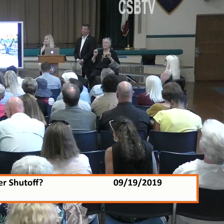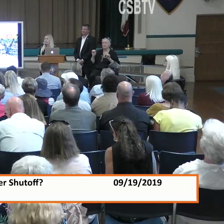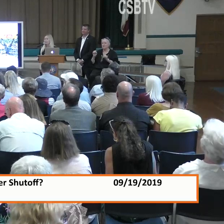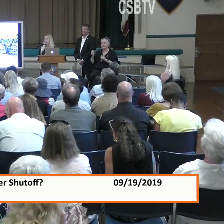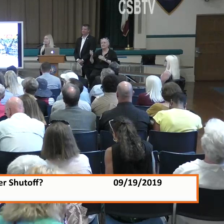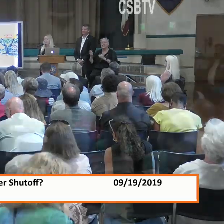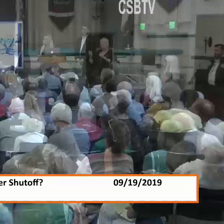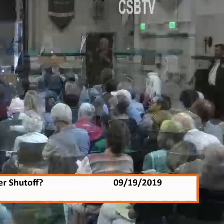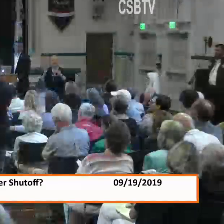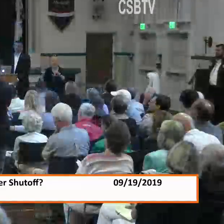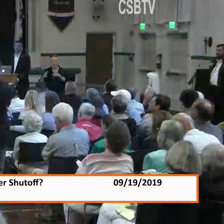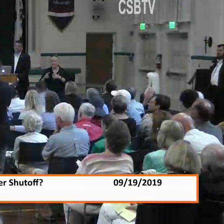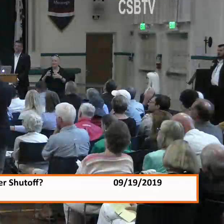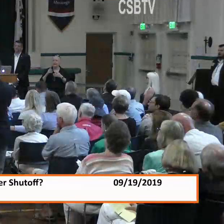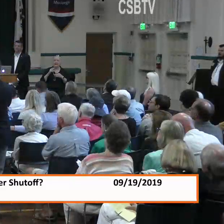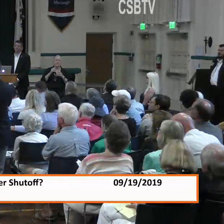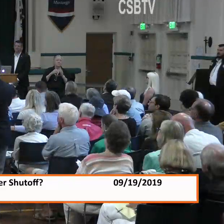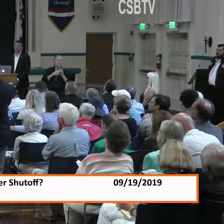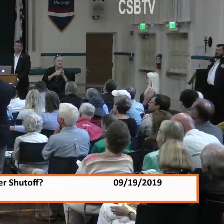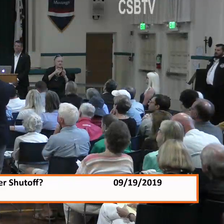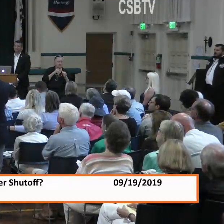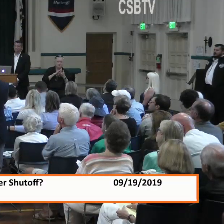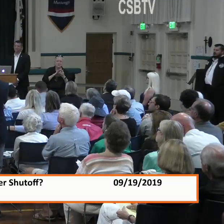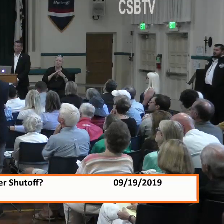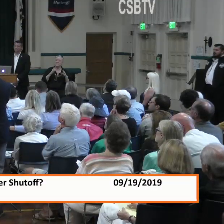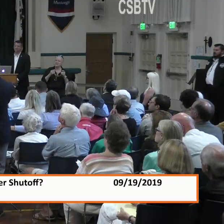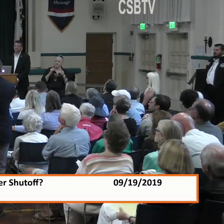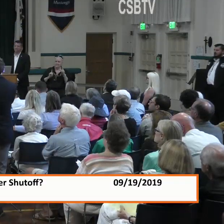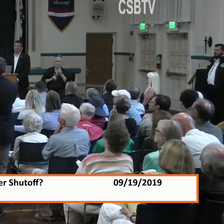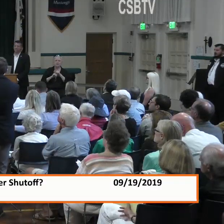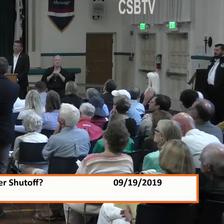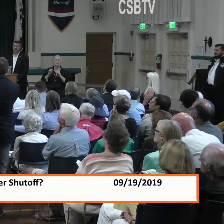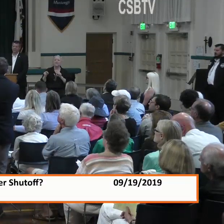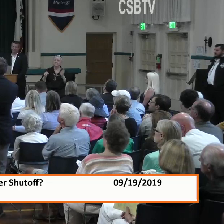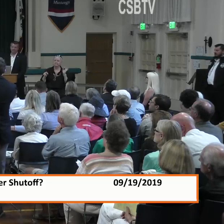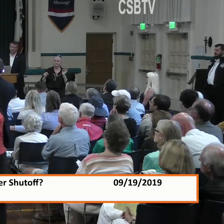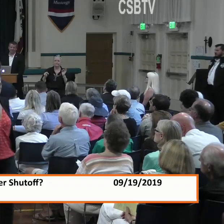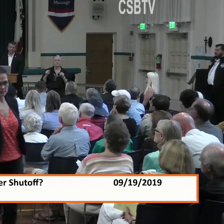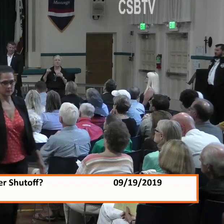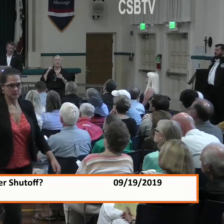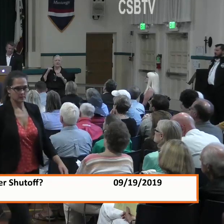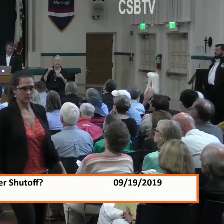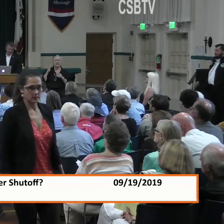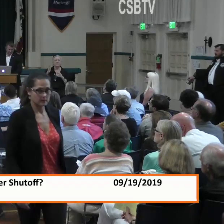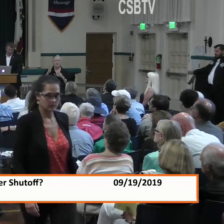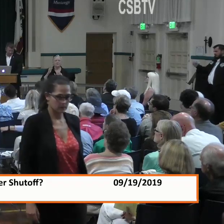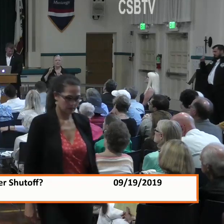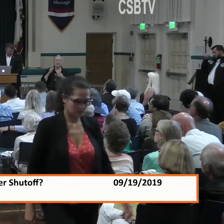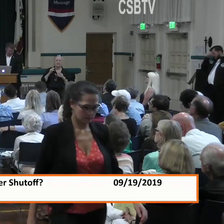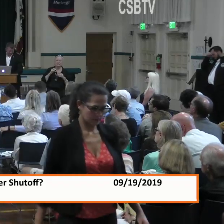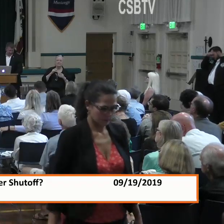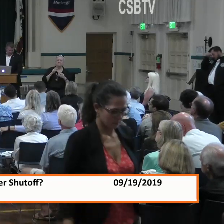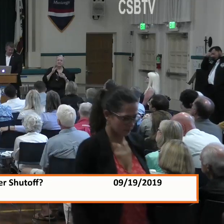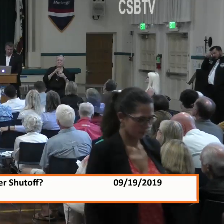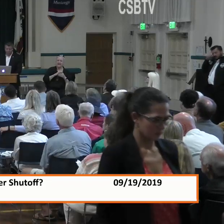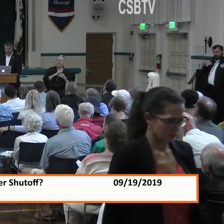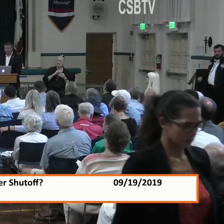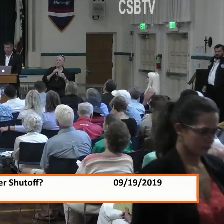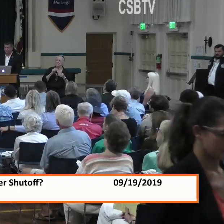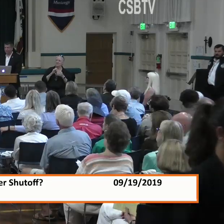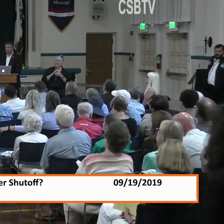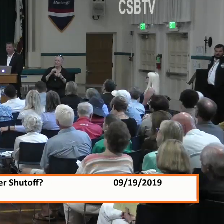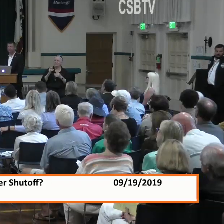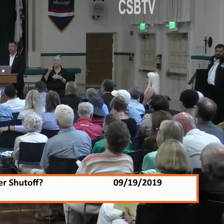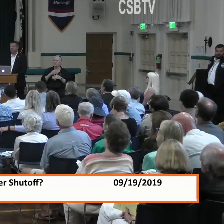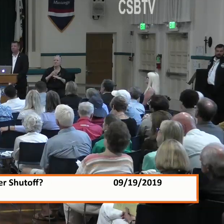several representatives from the local school districts have been there. So I believe they would be tied into this, 2-day